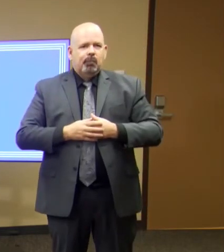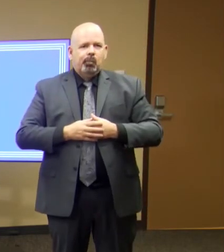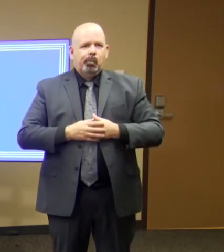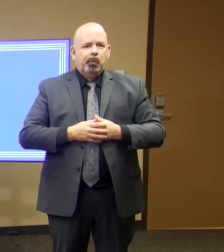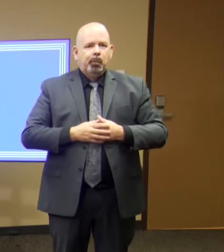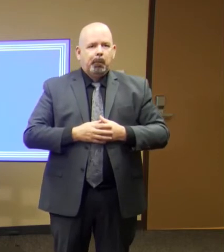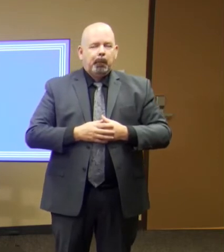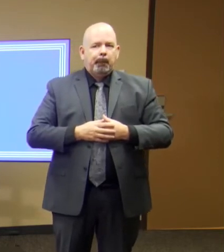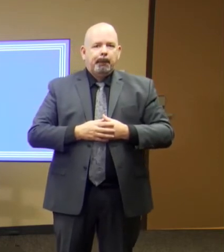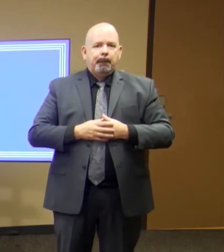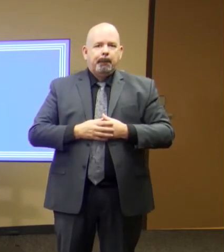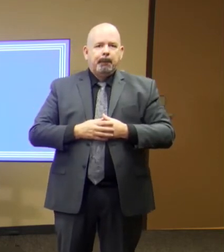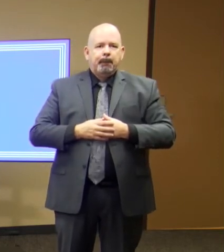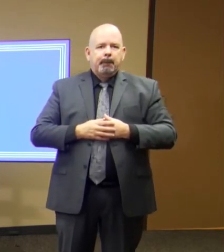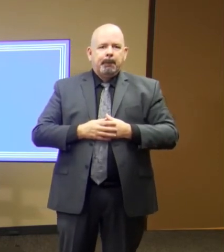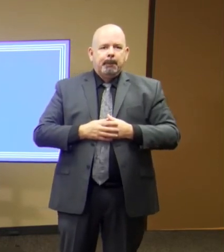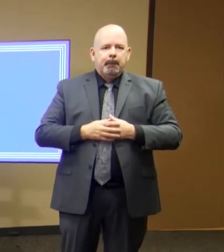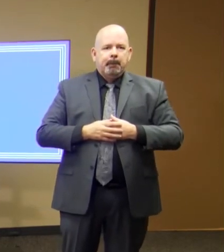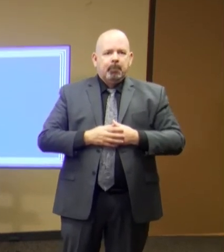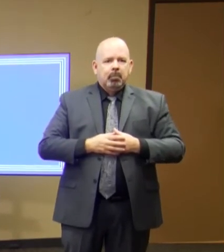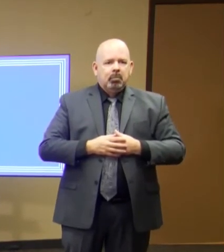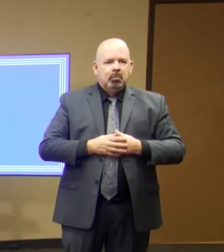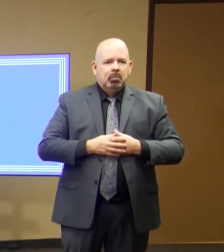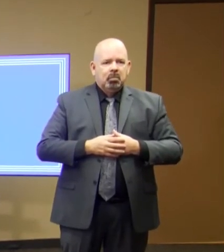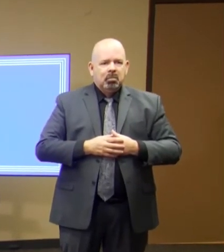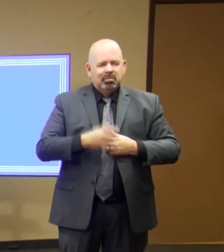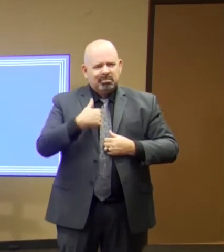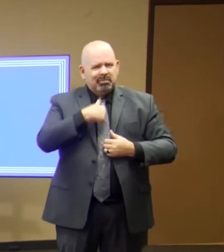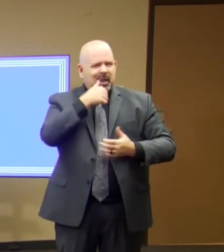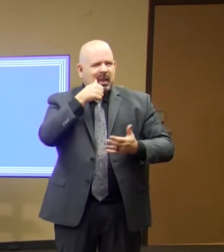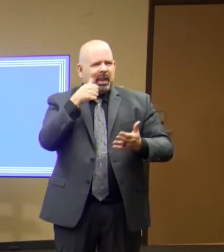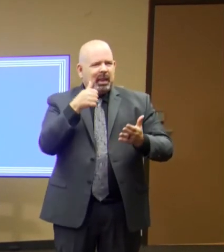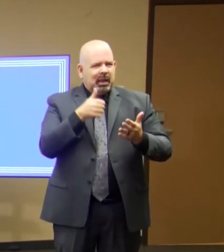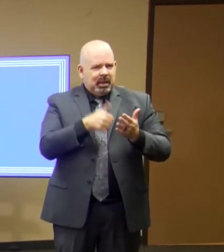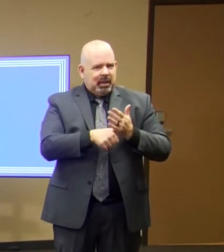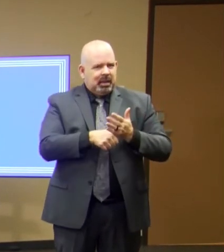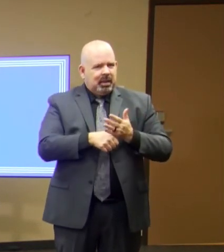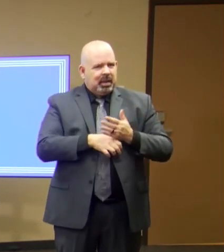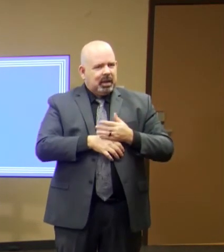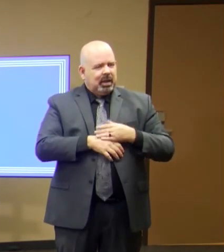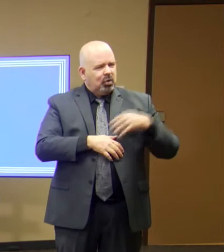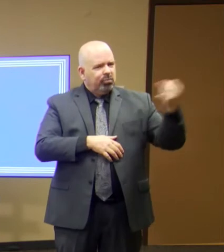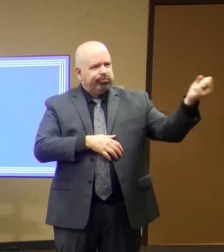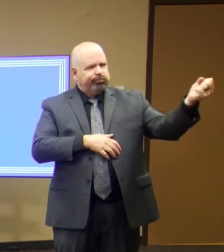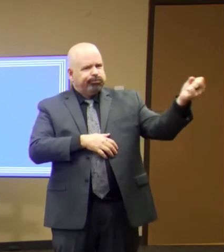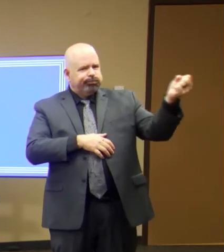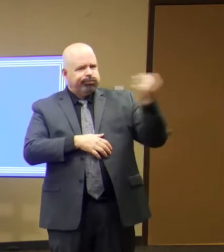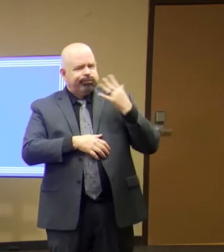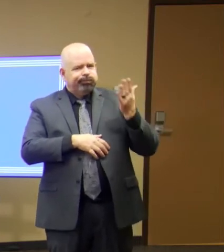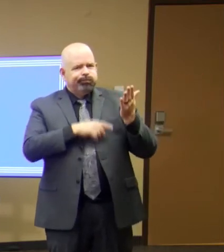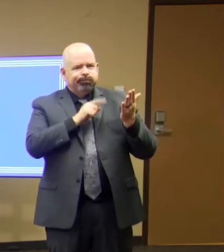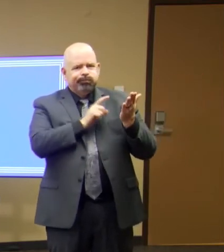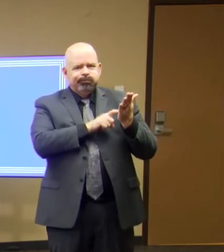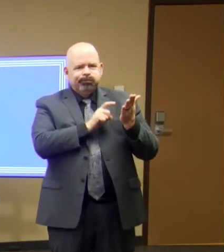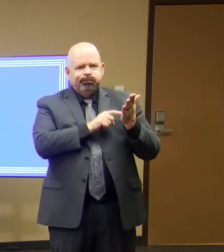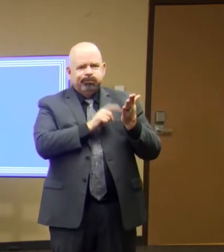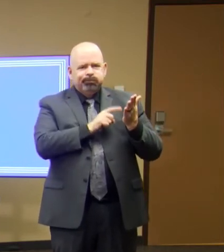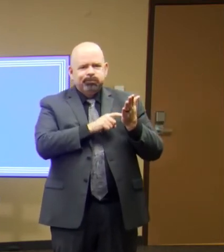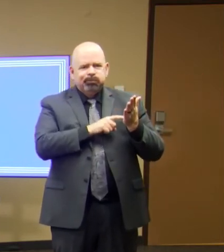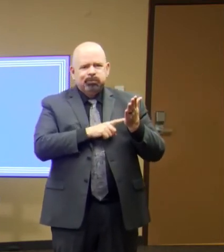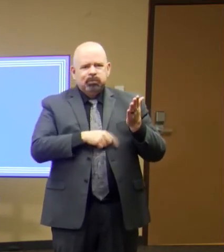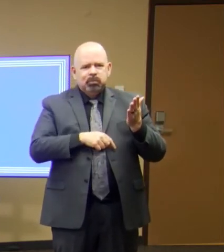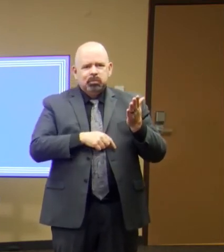office has just received in the last hour. And before we get to that, by the way,